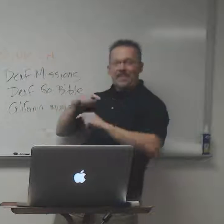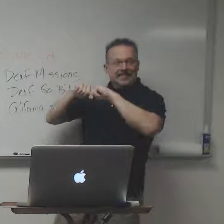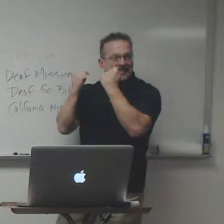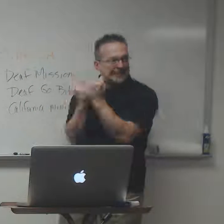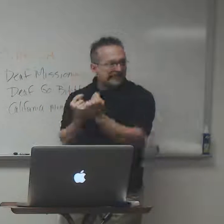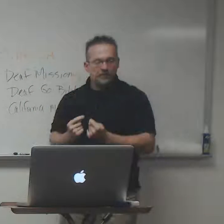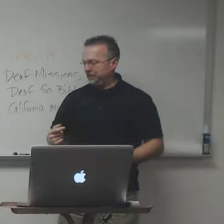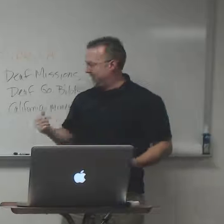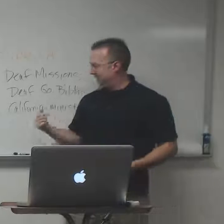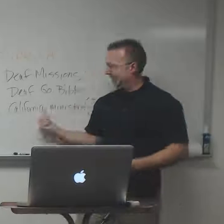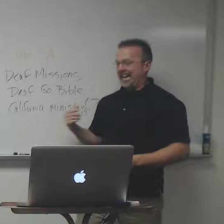team.